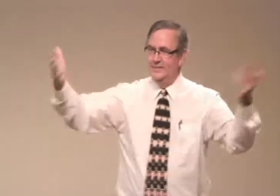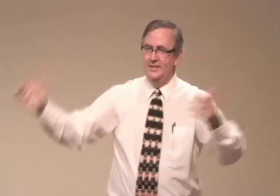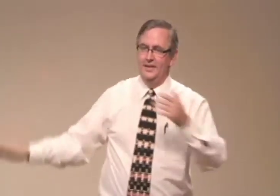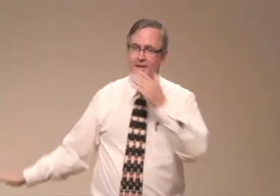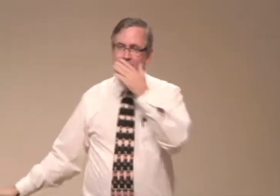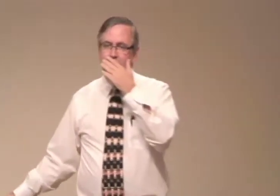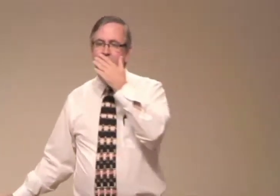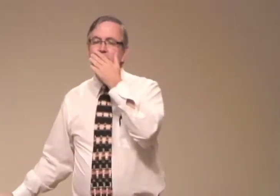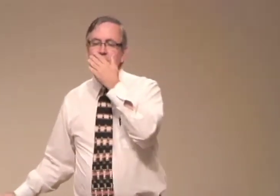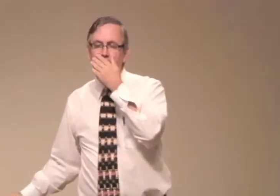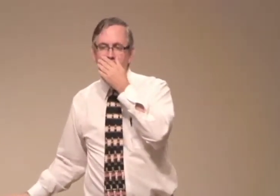please stand with me